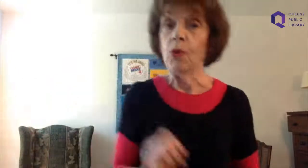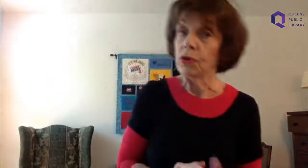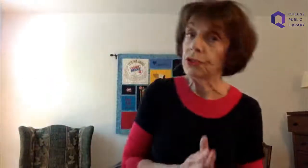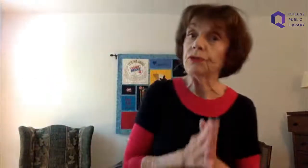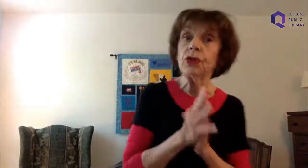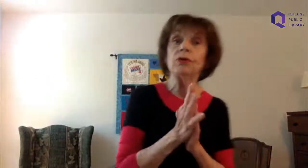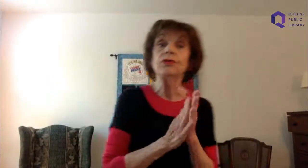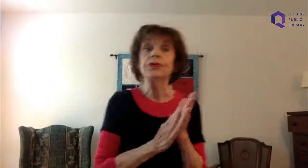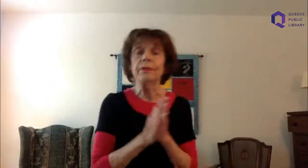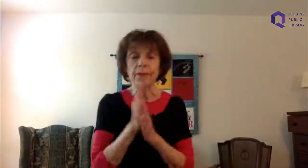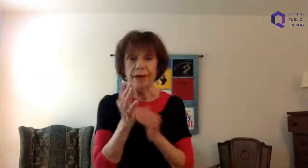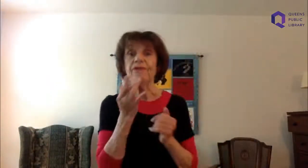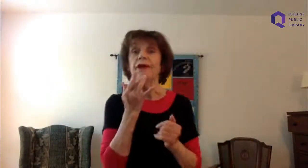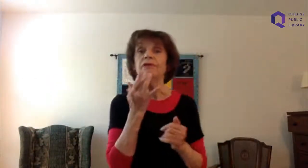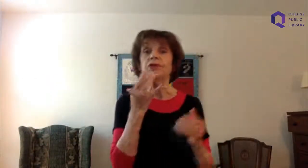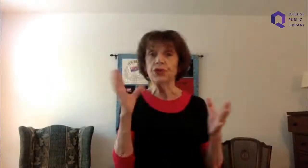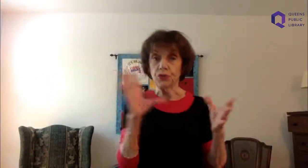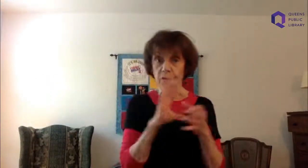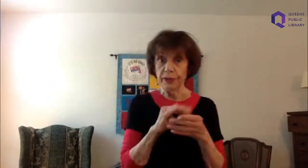I've also told you some of my favorite stories